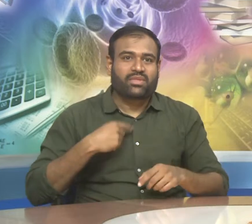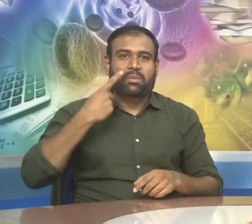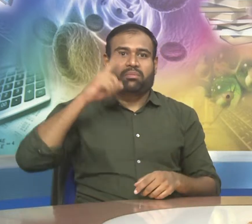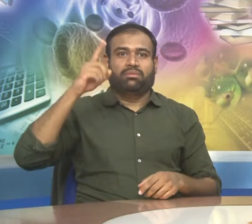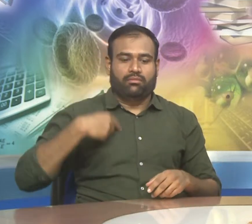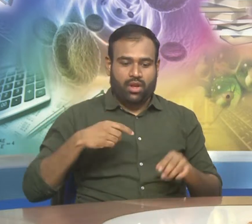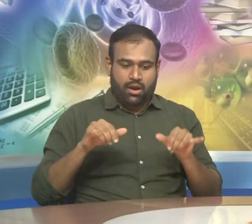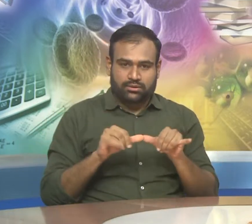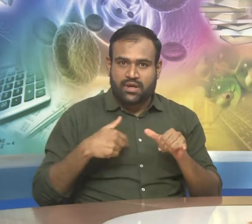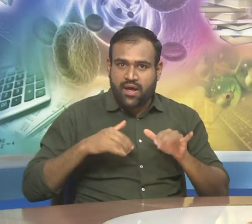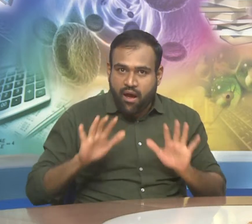Succession,